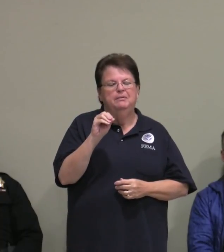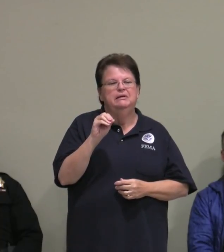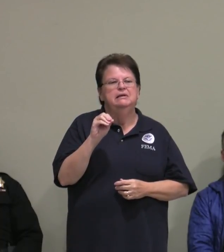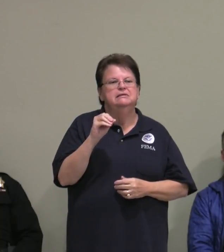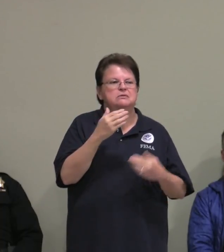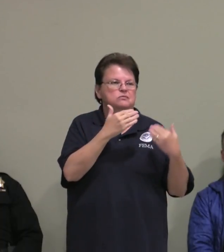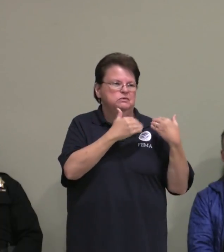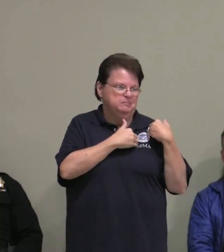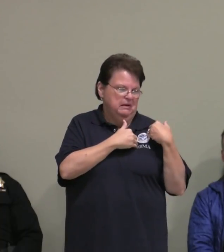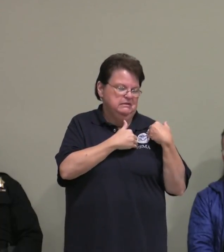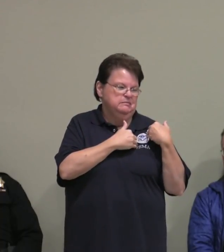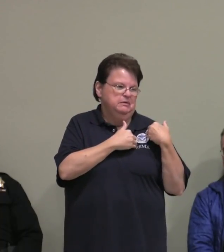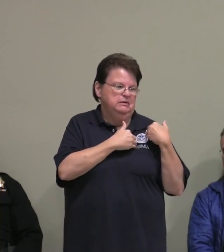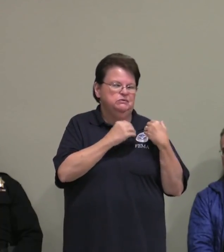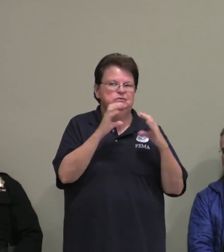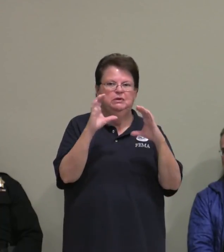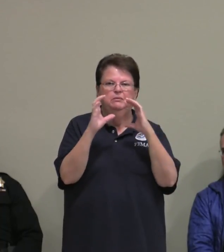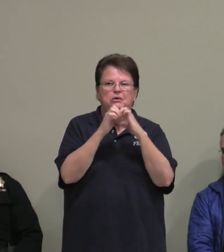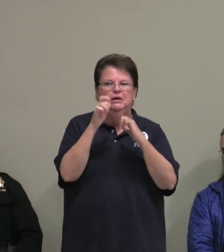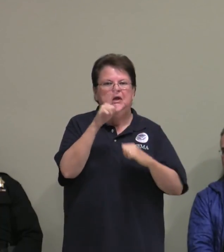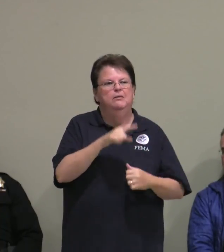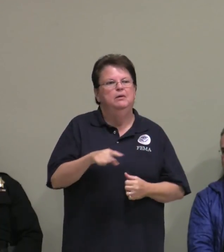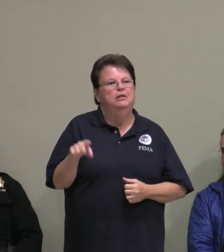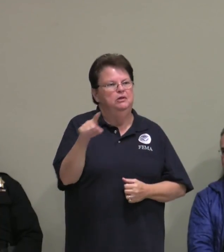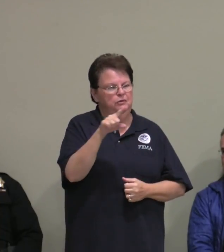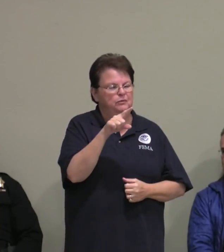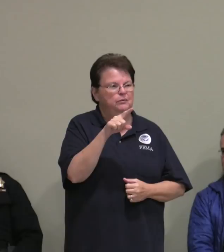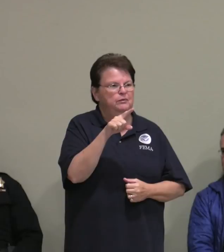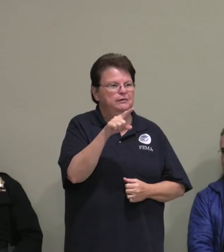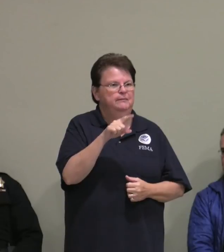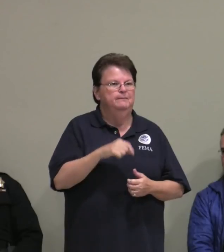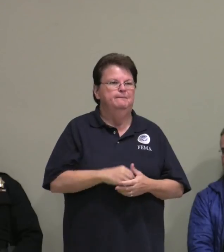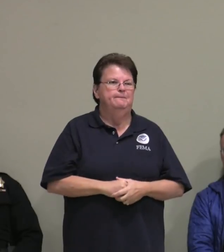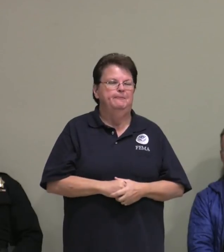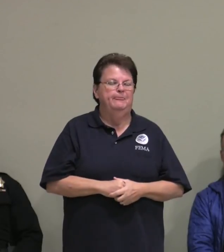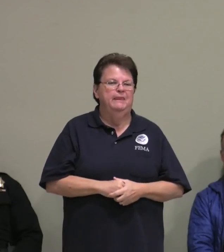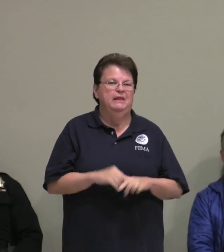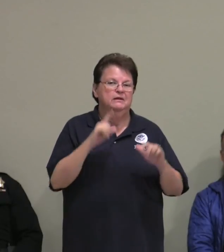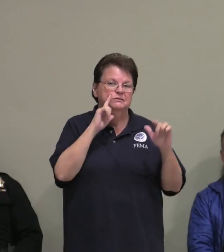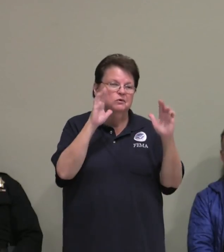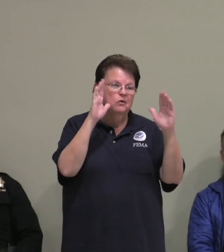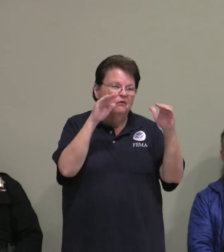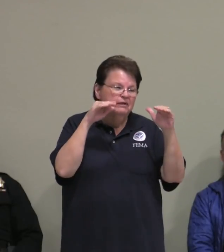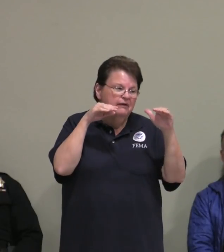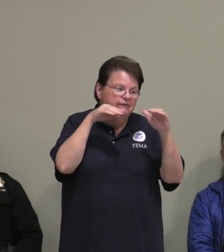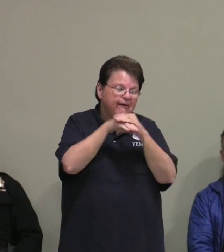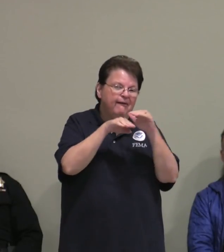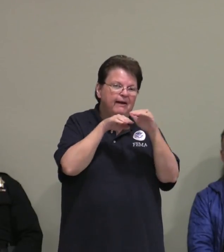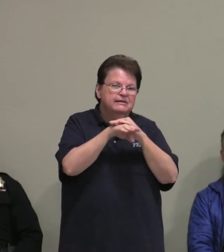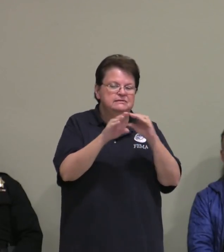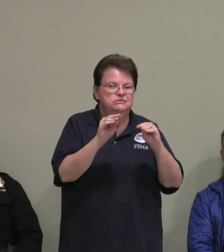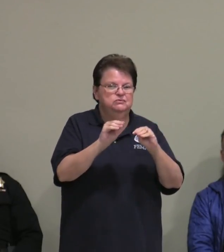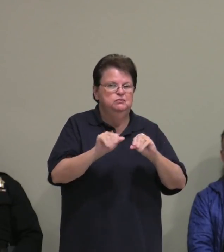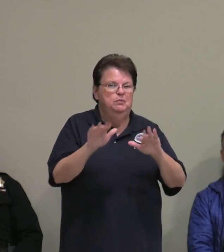obligation to communicate with you, to hopefully get access to the property, which is a